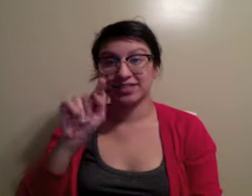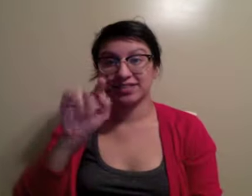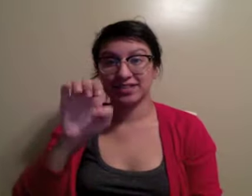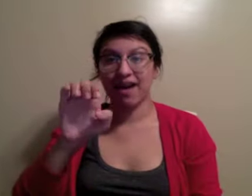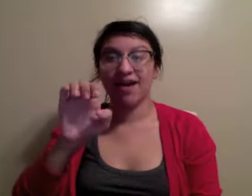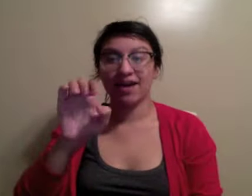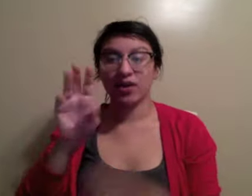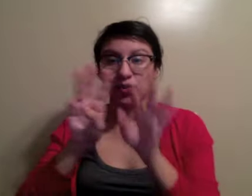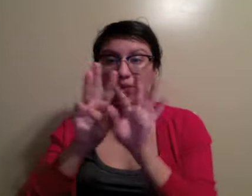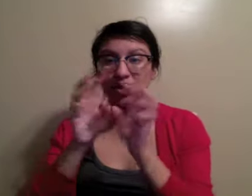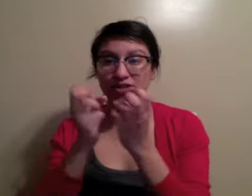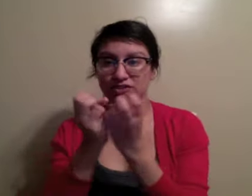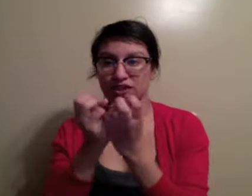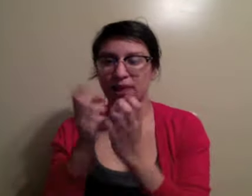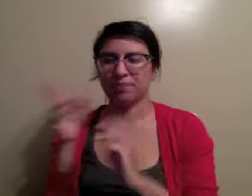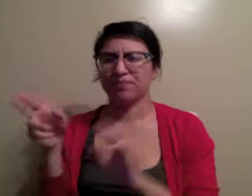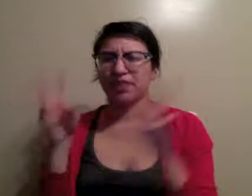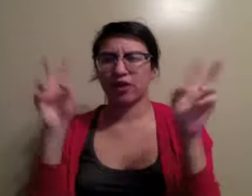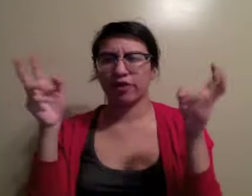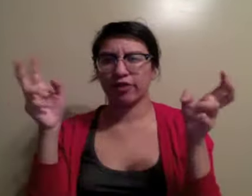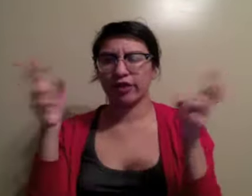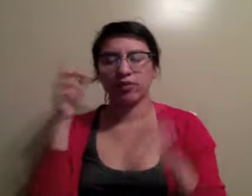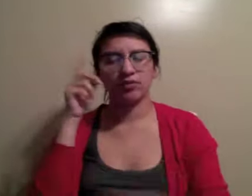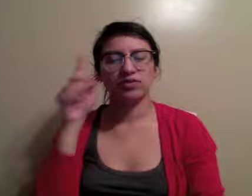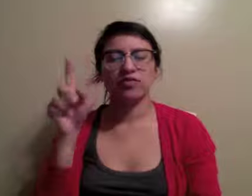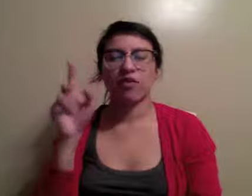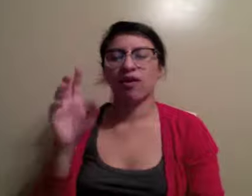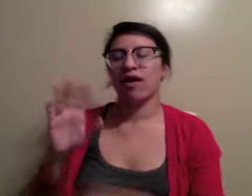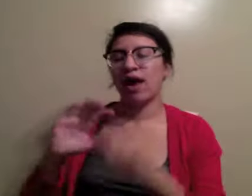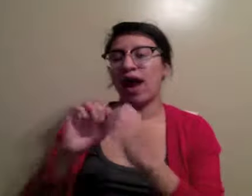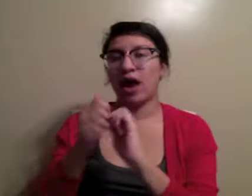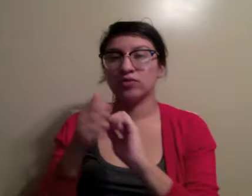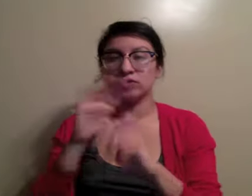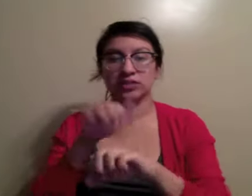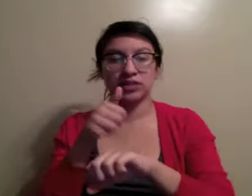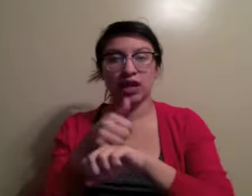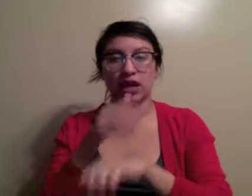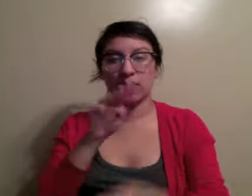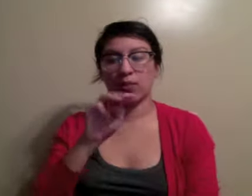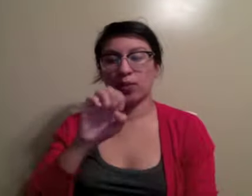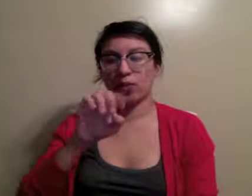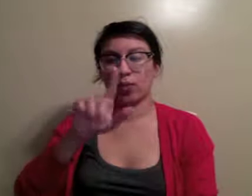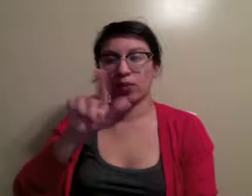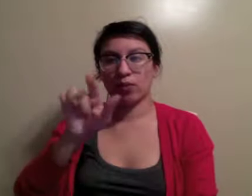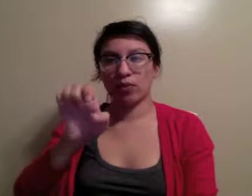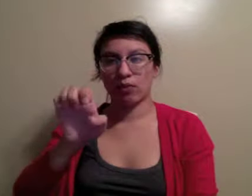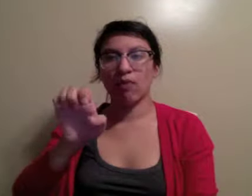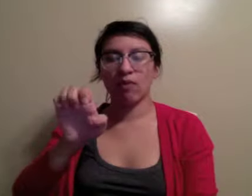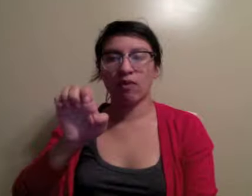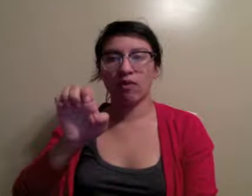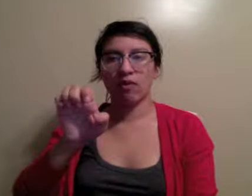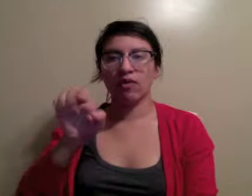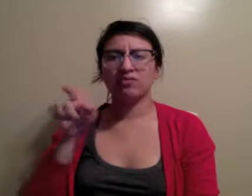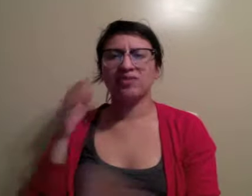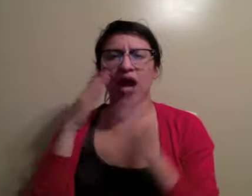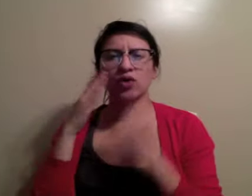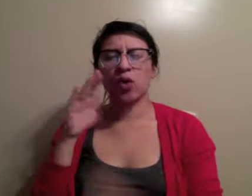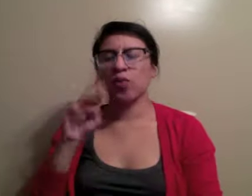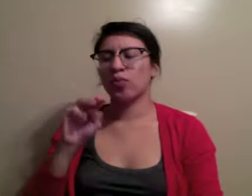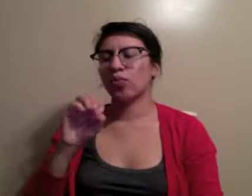1967, President Lyndon Johnson had already signed into law two civil rights bills, but he couldn't get much traction on a housing law. So he